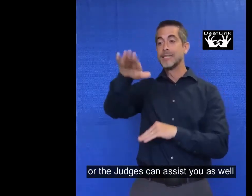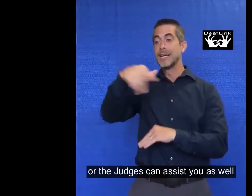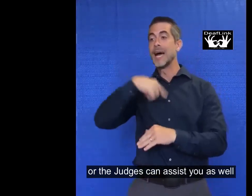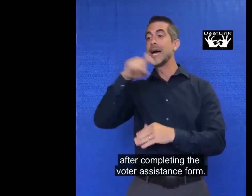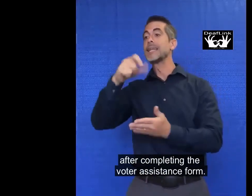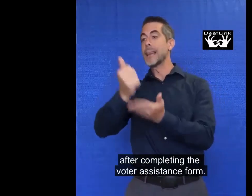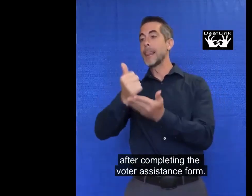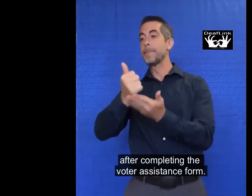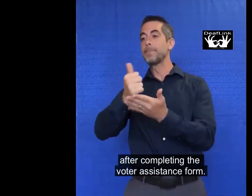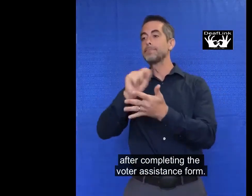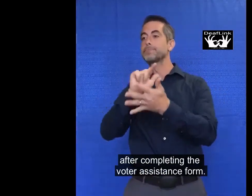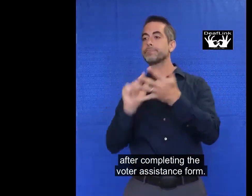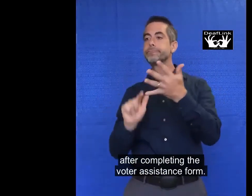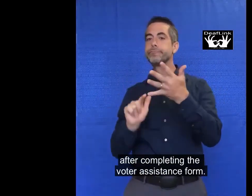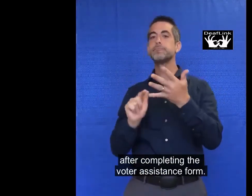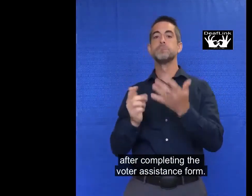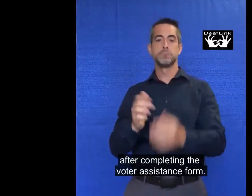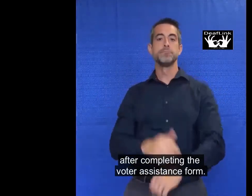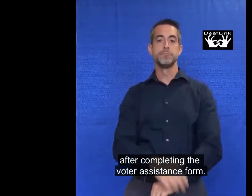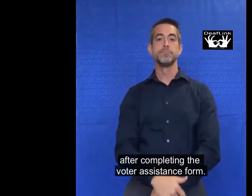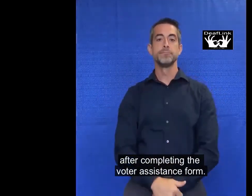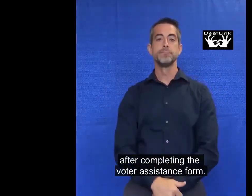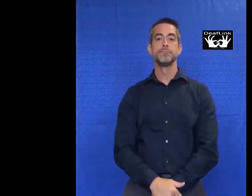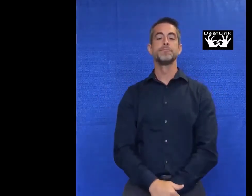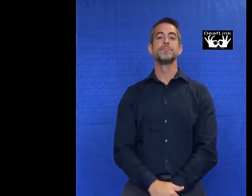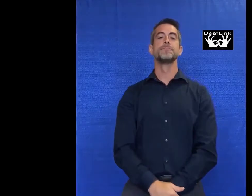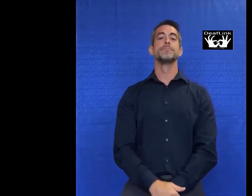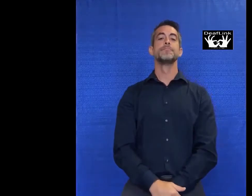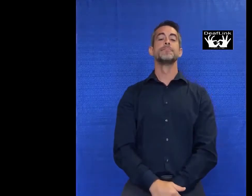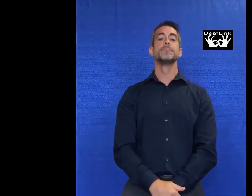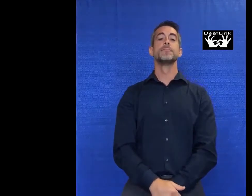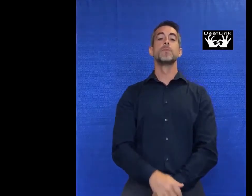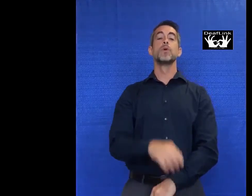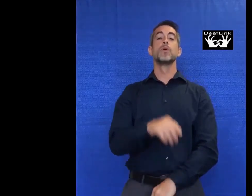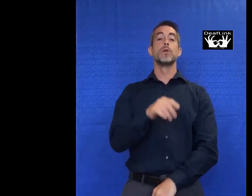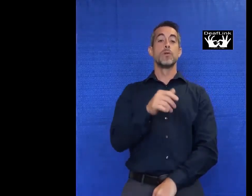assist you as well after completing the voter assistance form.